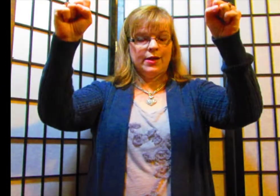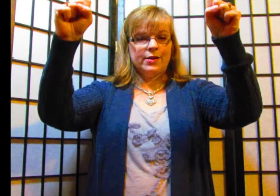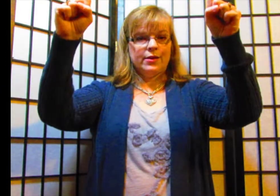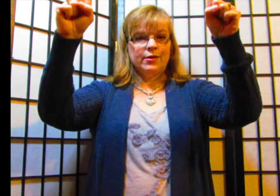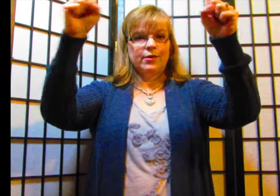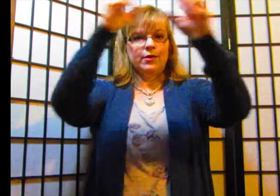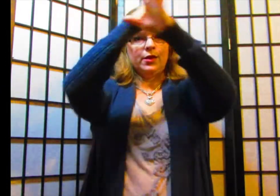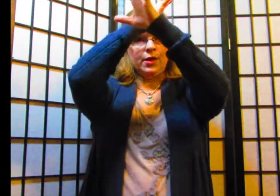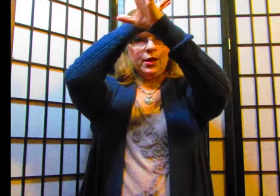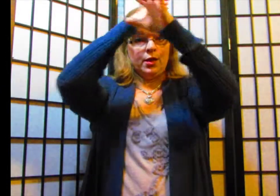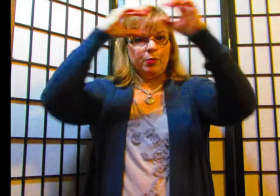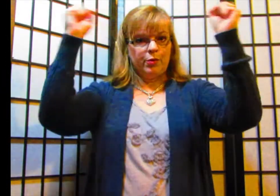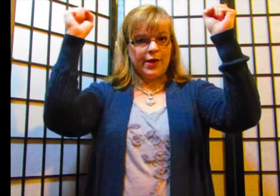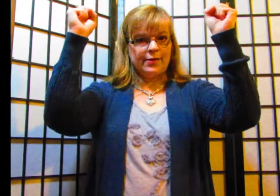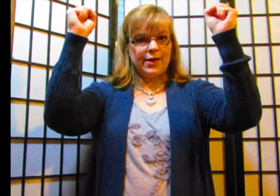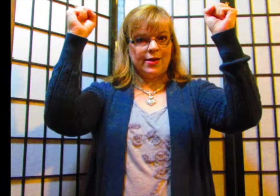President. President.